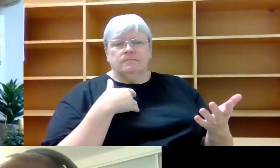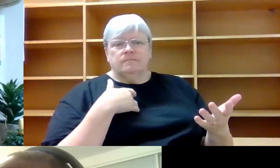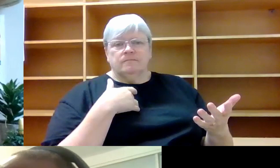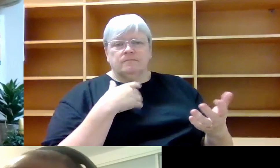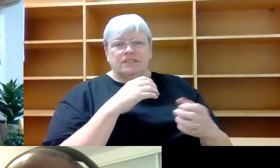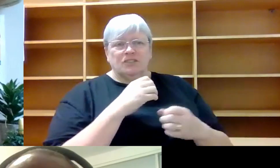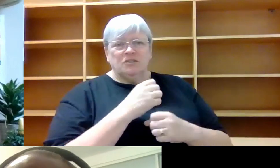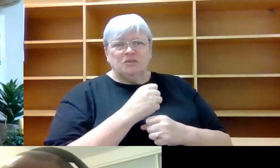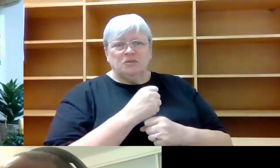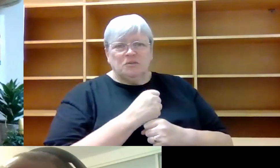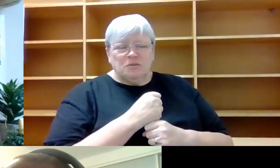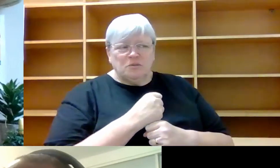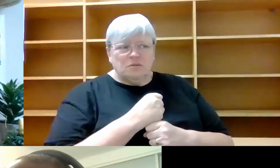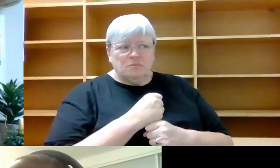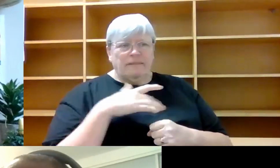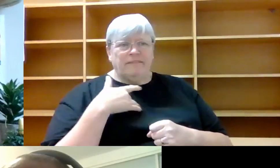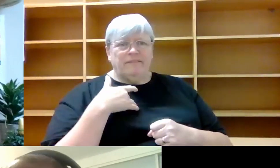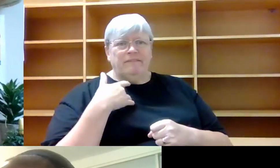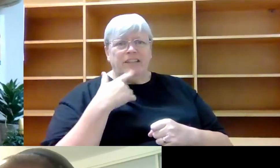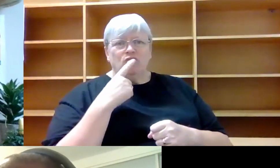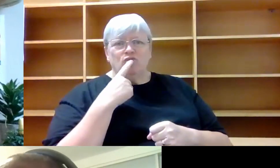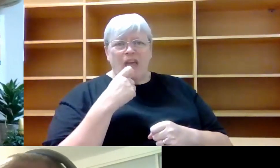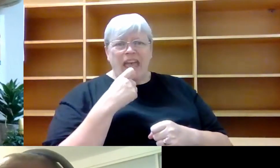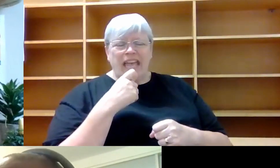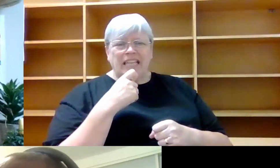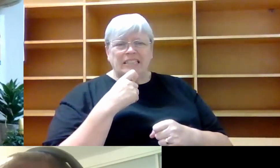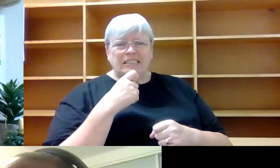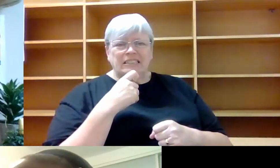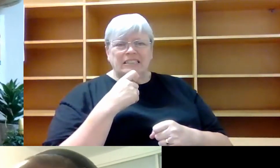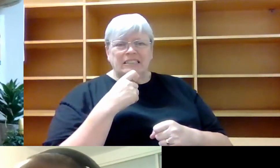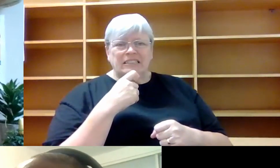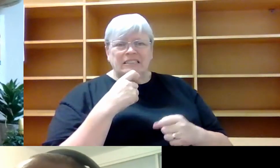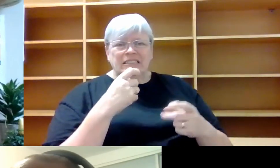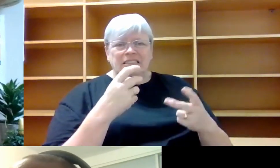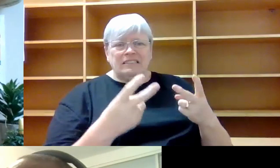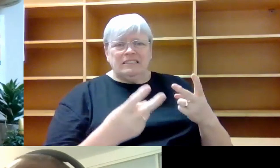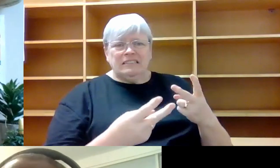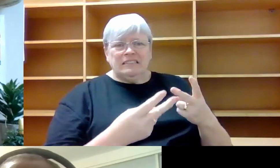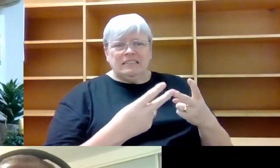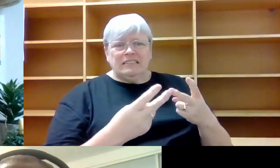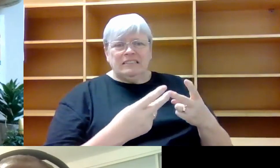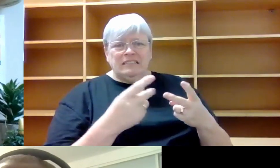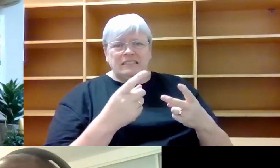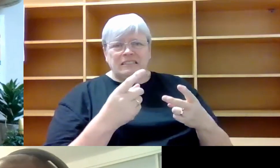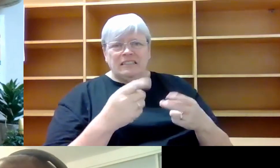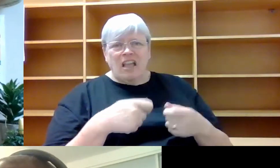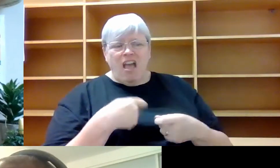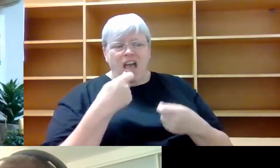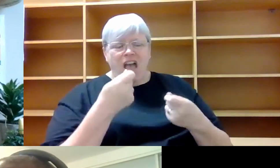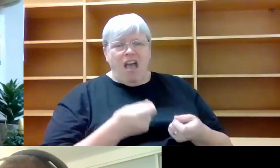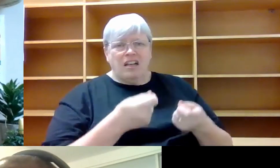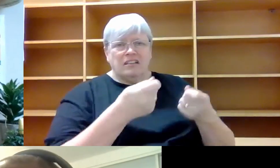that redness appeared under my nails. Hormea had stopped putting her handcart on the way to the mud house and watched